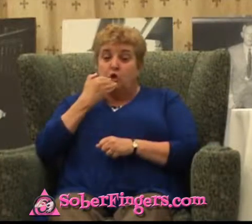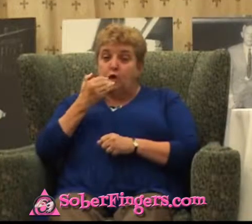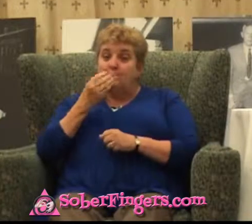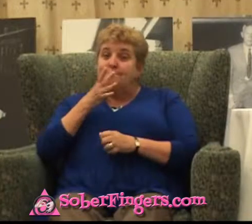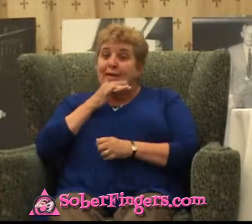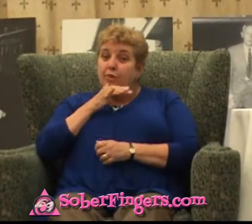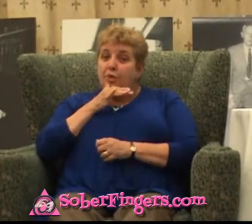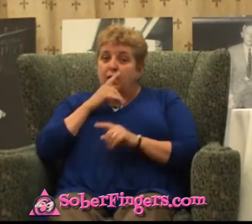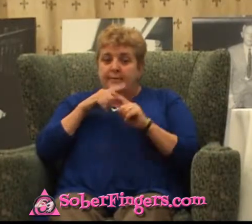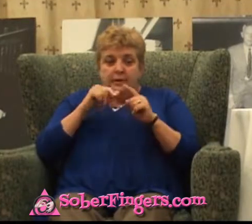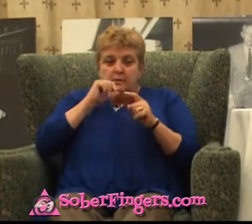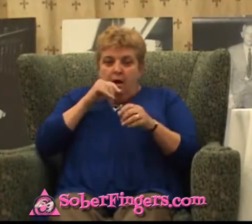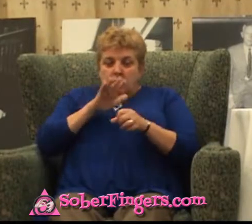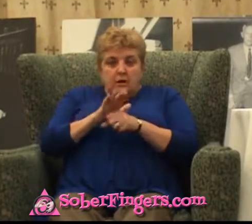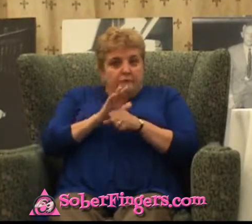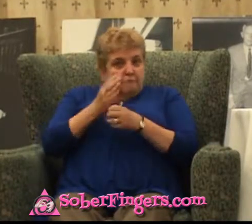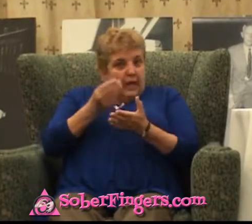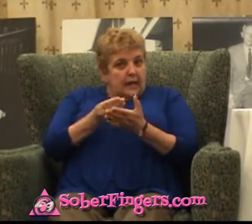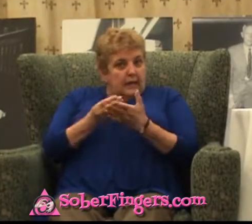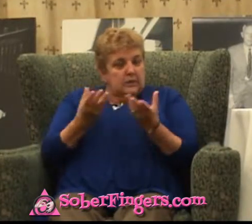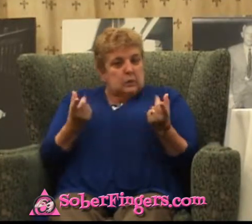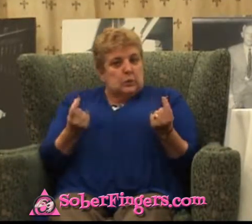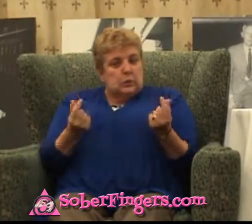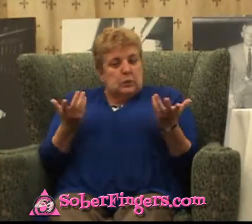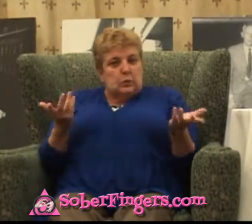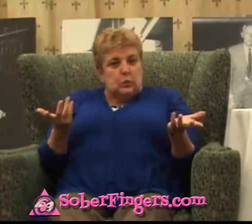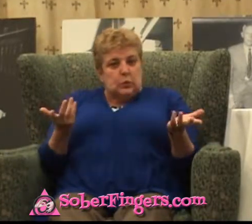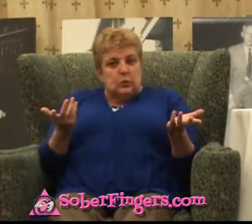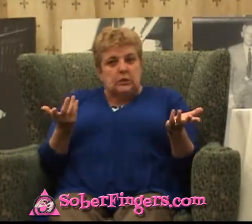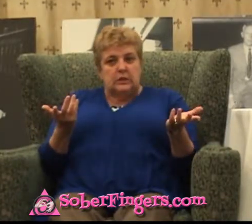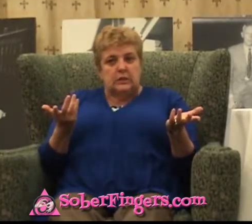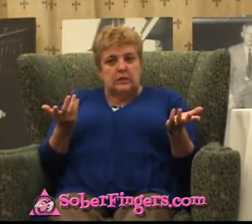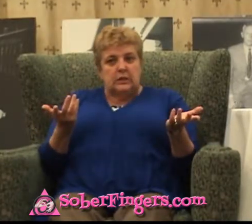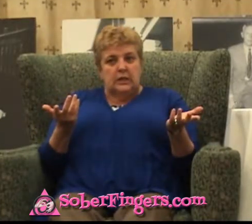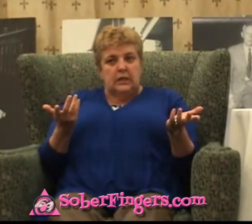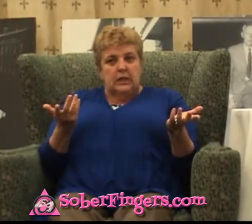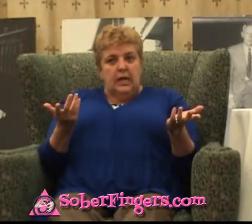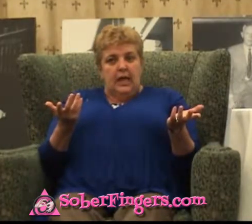not coming in like it should be, and my alcoholism now has